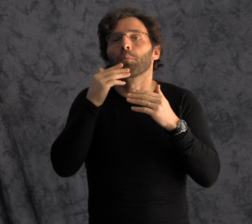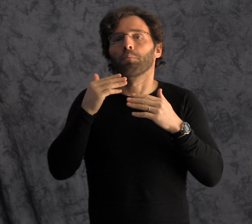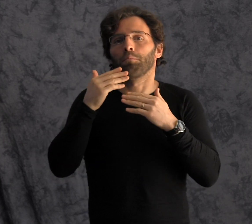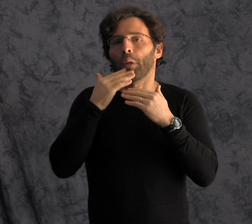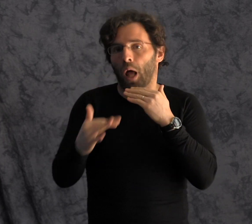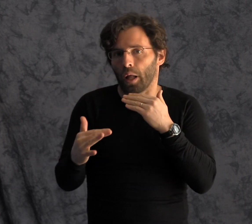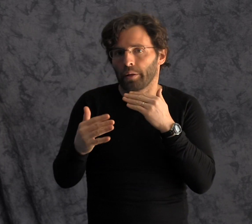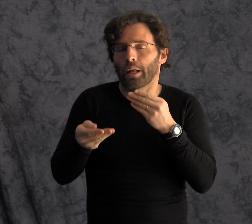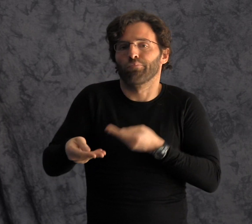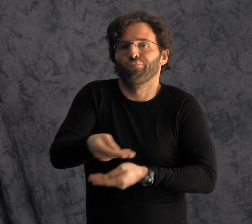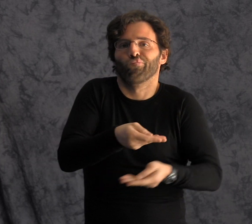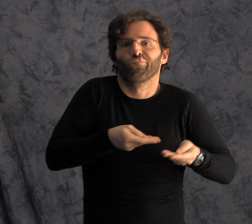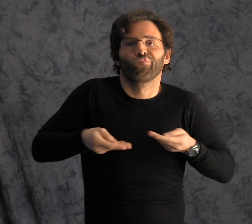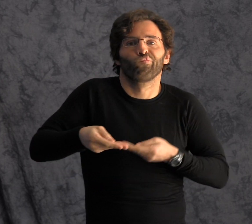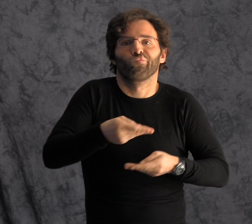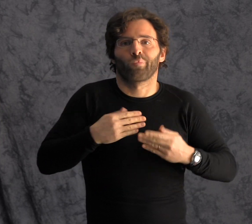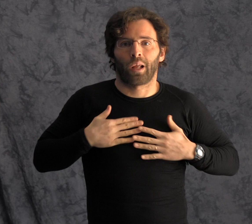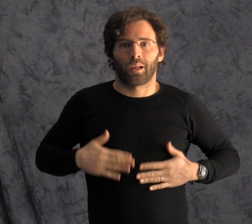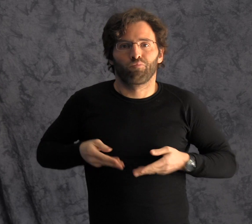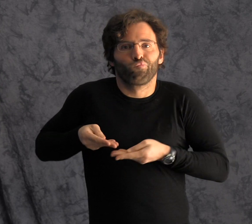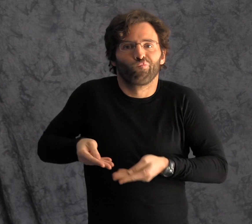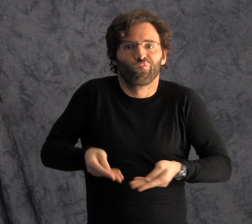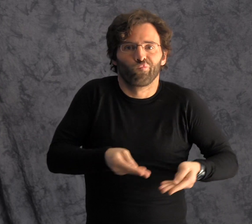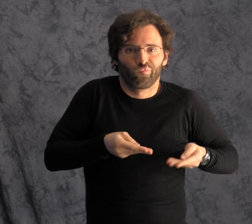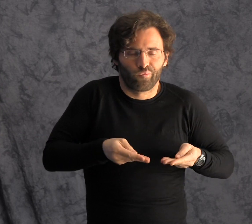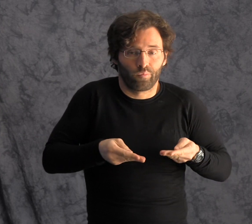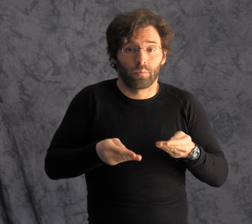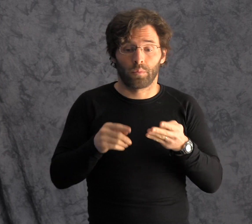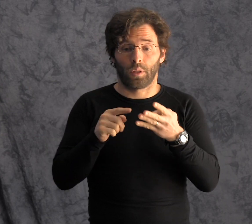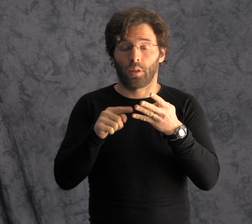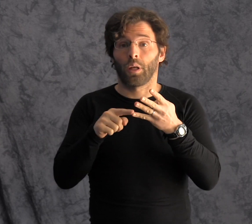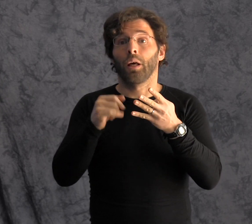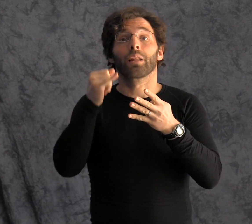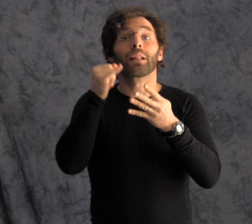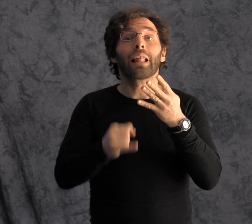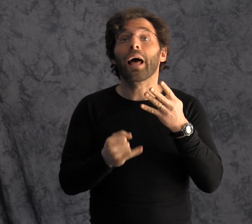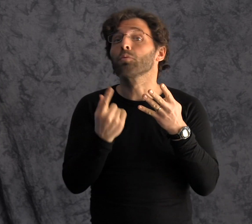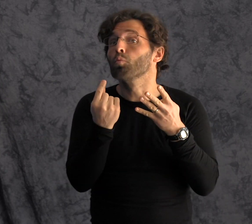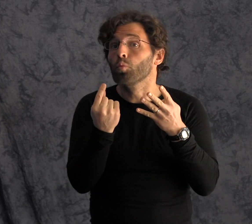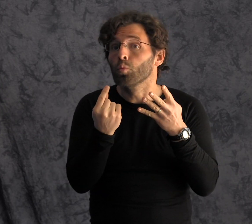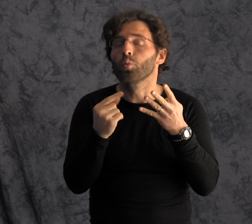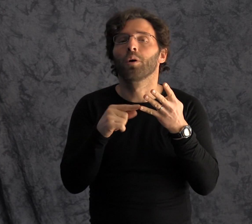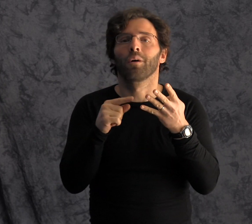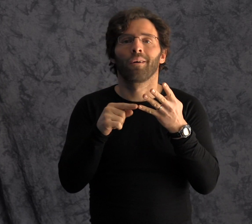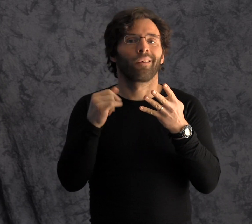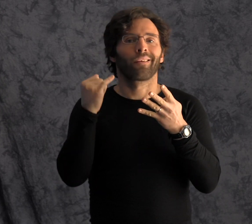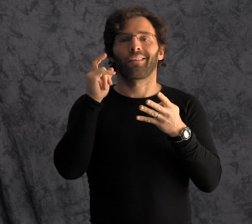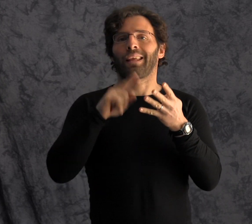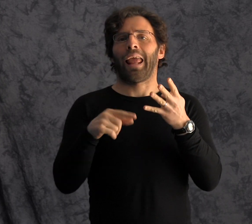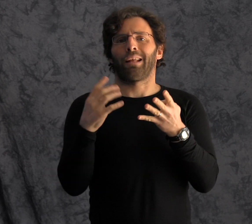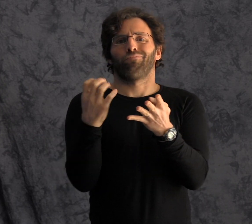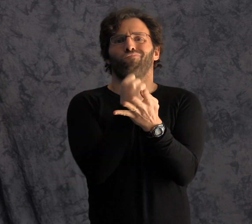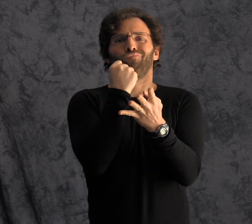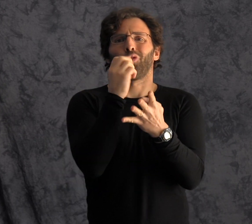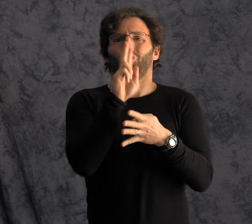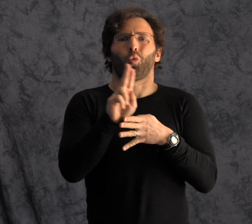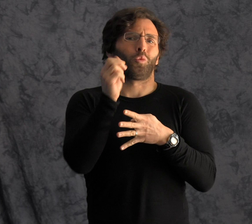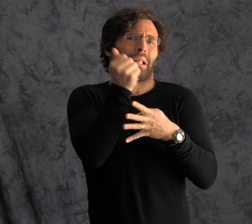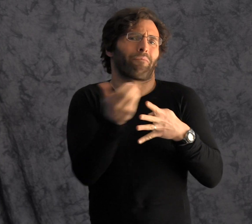but not least, not everything that you eat is digestible and or absorbable. The digestive system also functions in allowing you to get